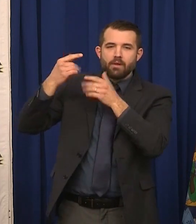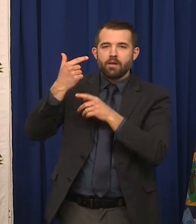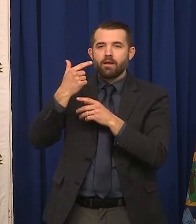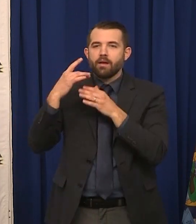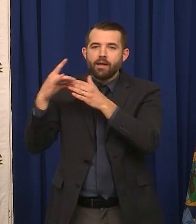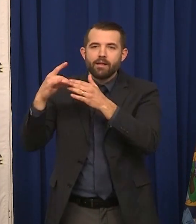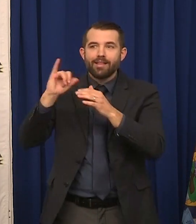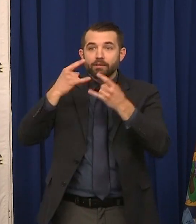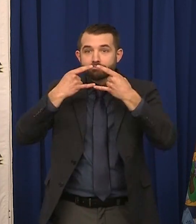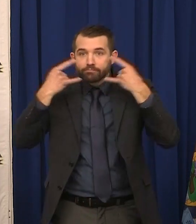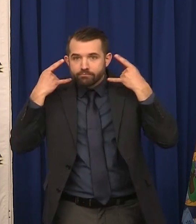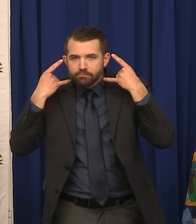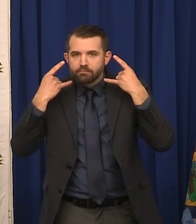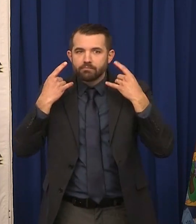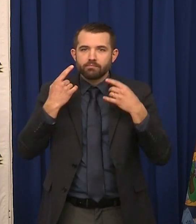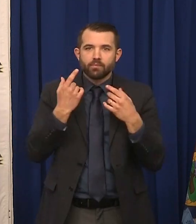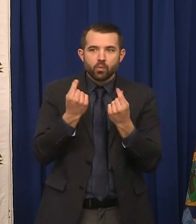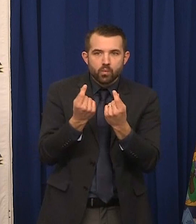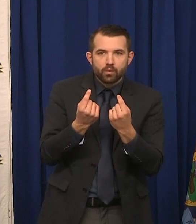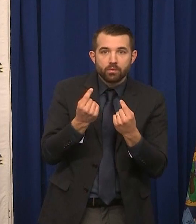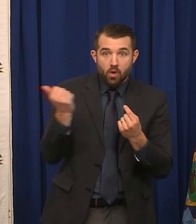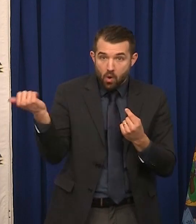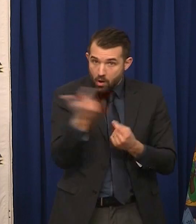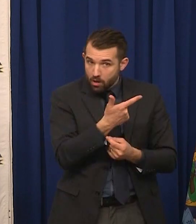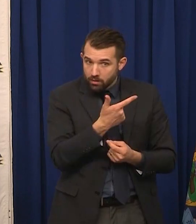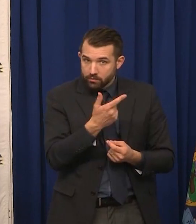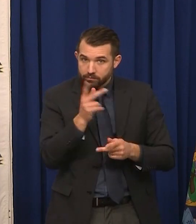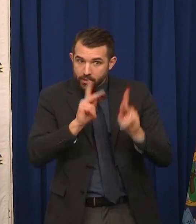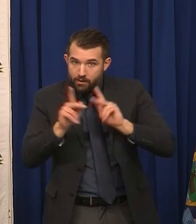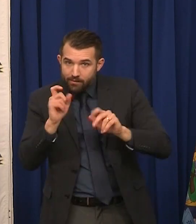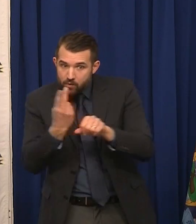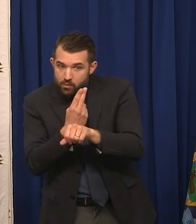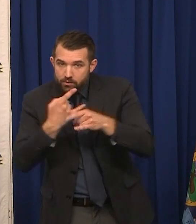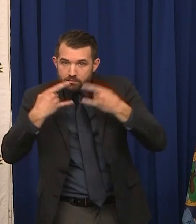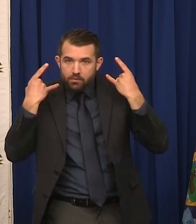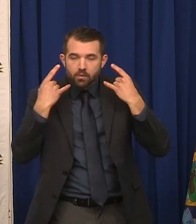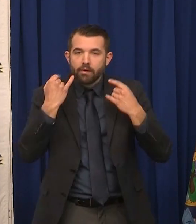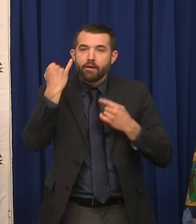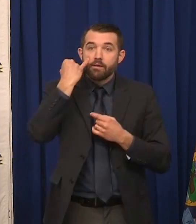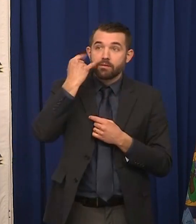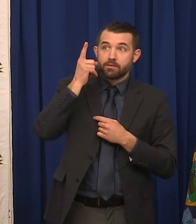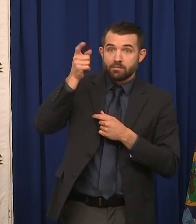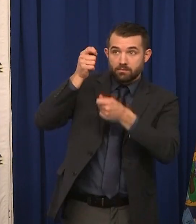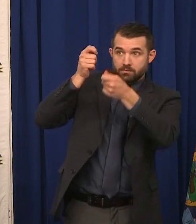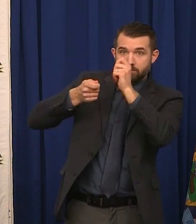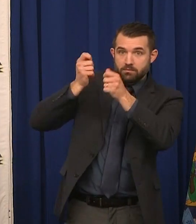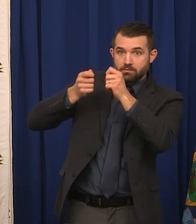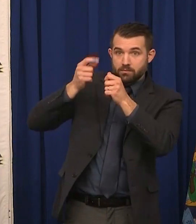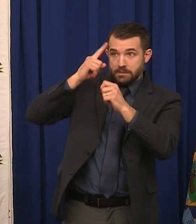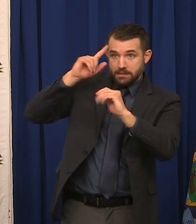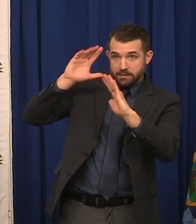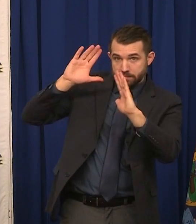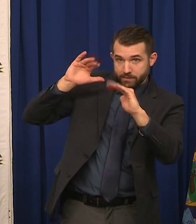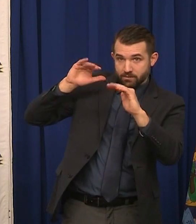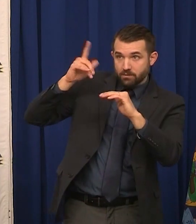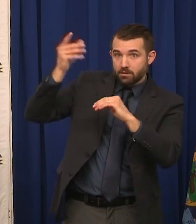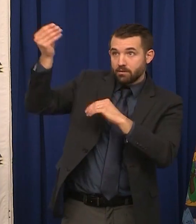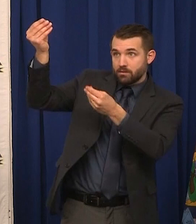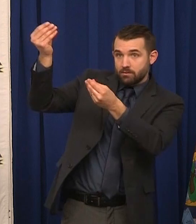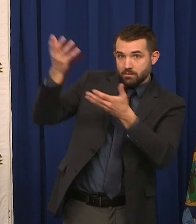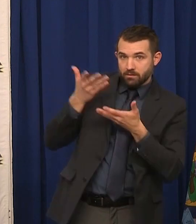to communicate those things to them if those would affect how daycare centers change. Now, as to the determination of